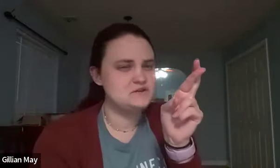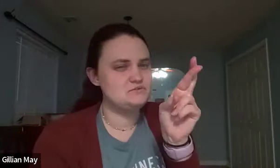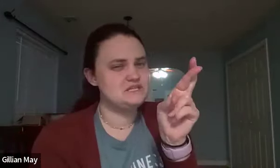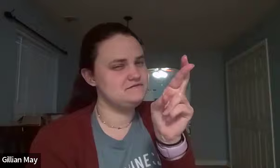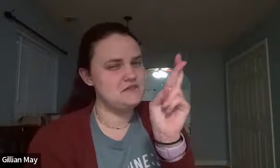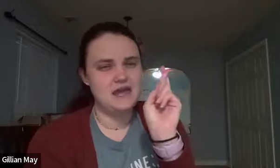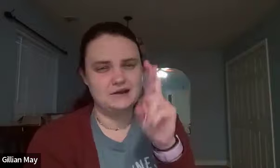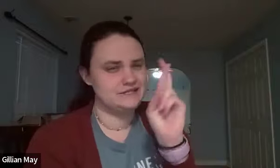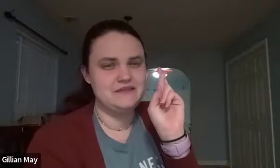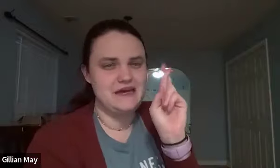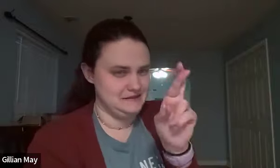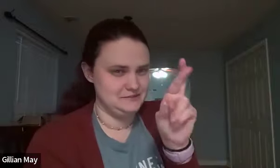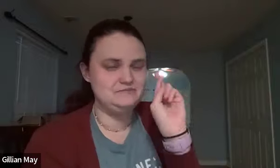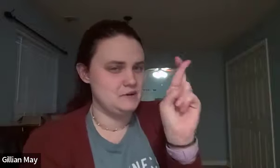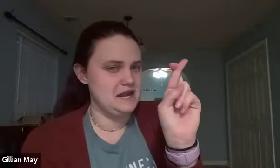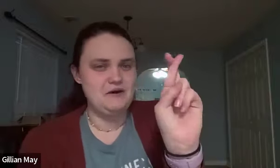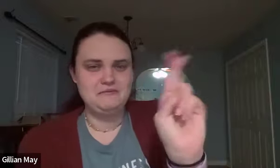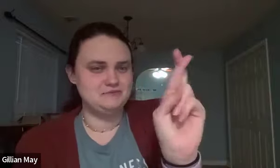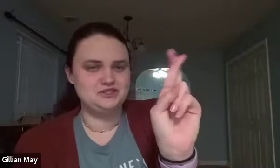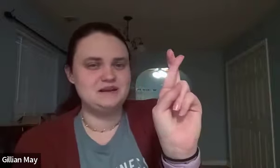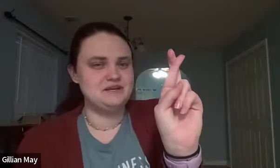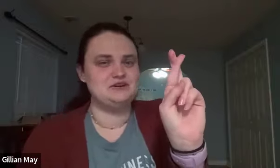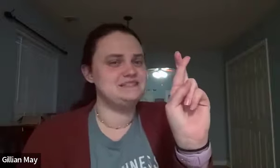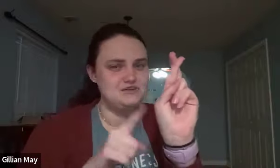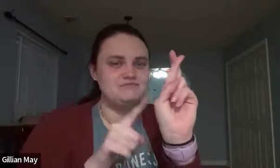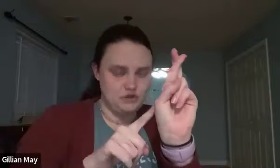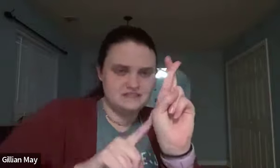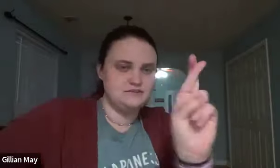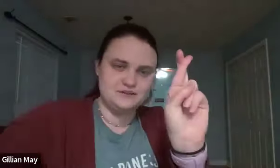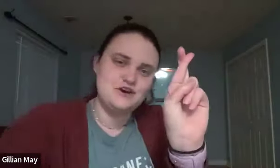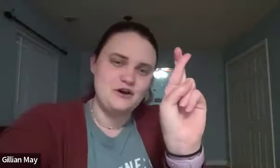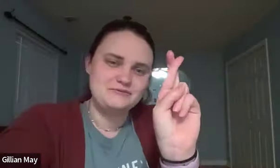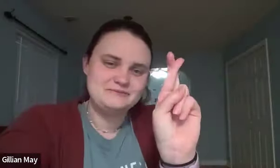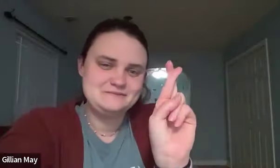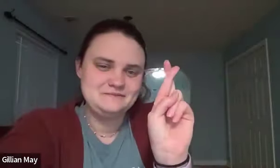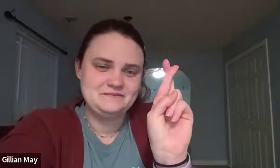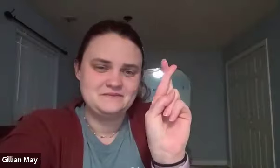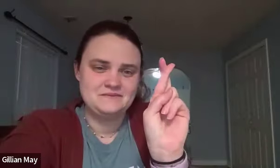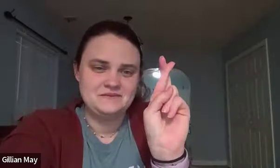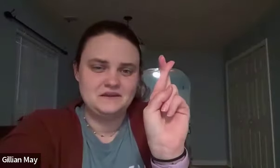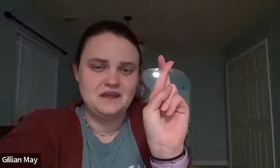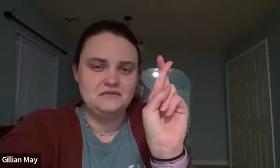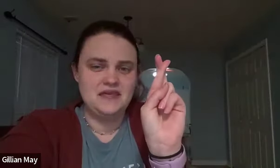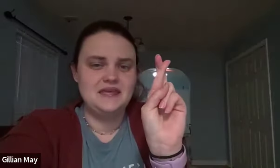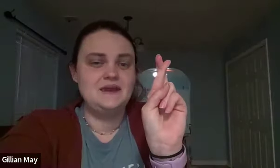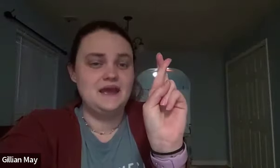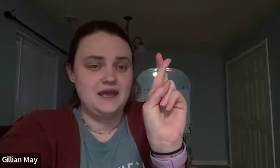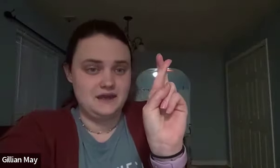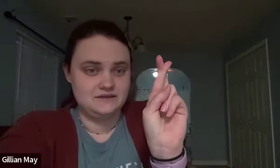a reason for that, and I'll explain that later. But right now, I'm just trying to make sure I say crossing your fingers, R. And then